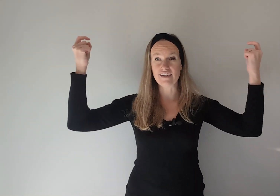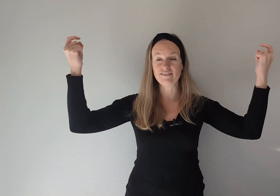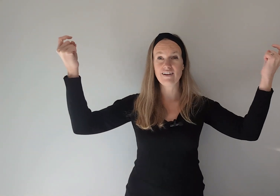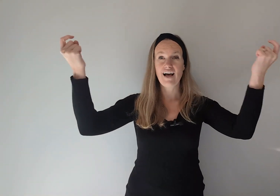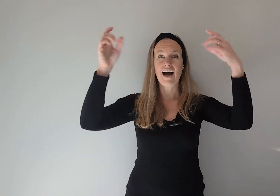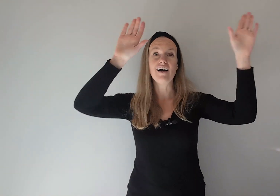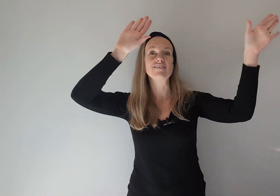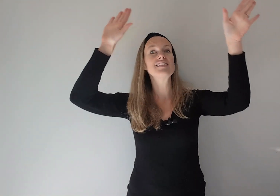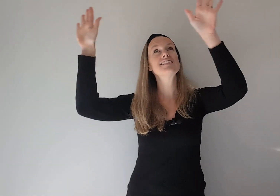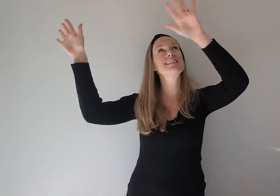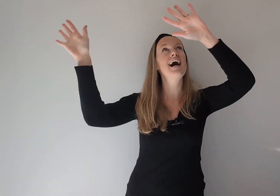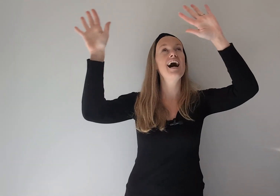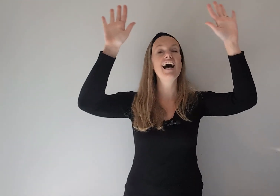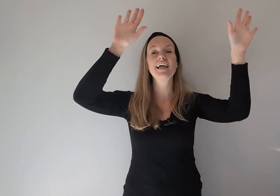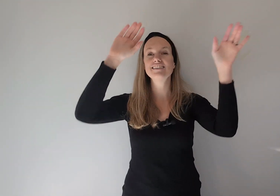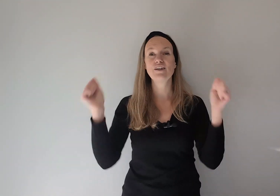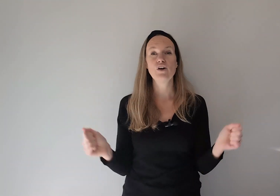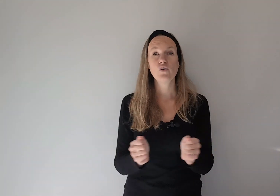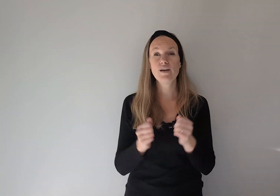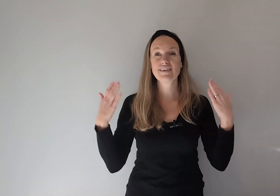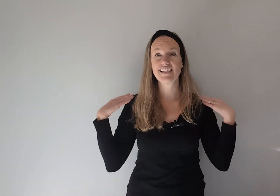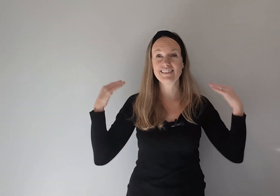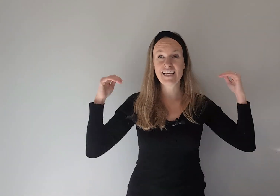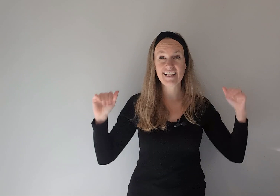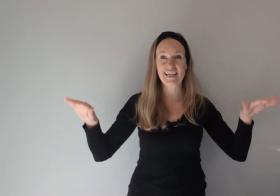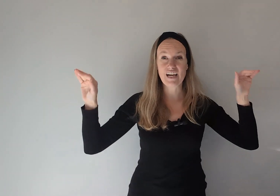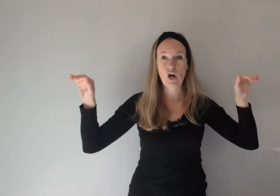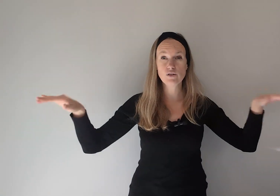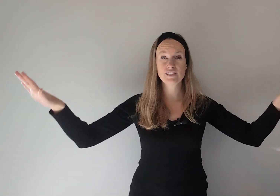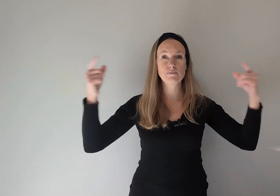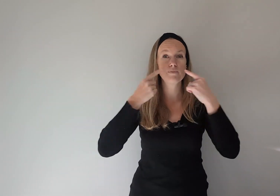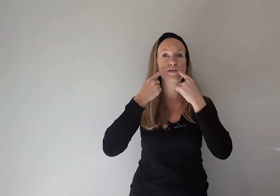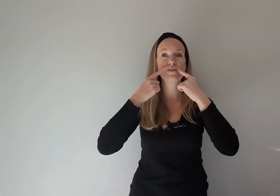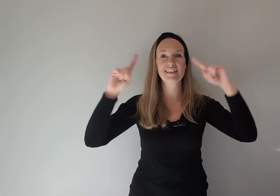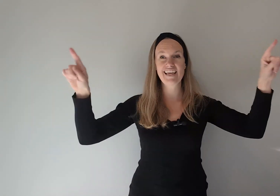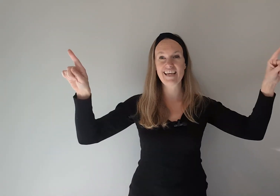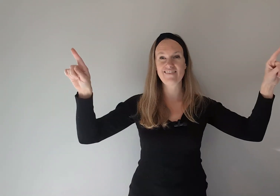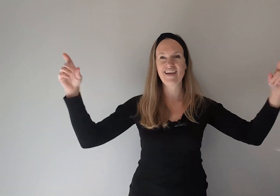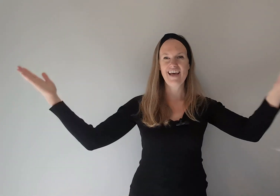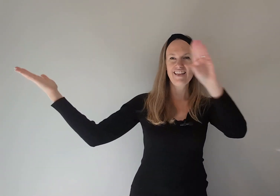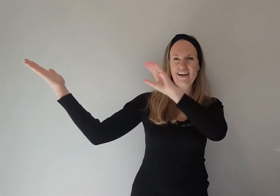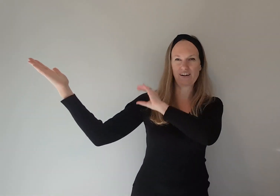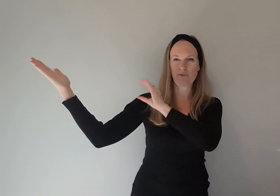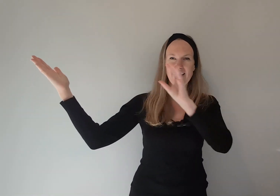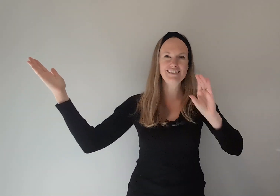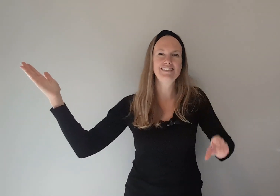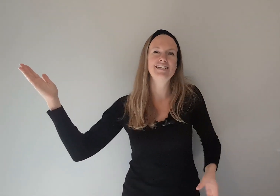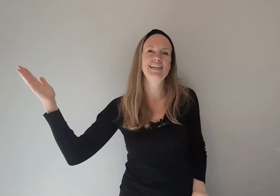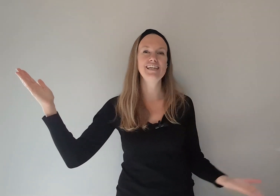triumph of the skies. With angelic hosts proclaim that Christ